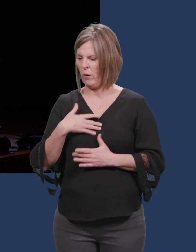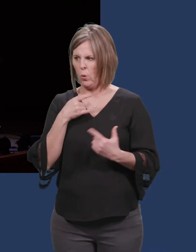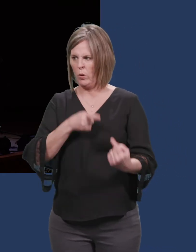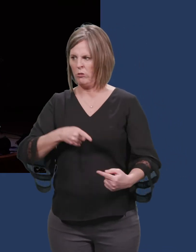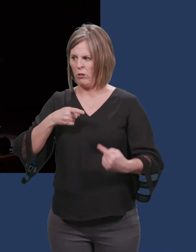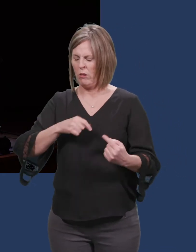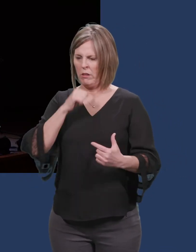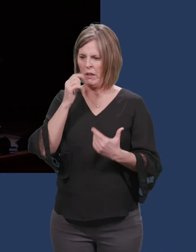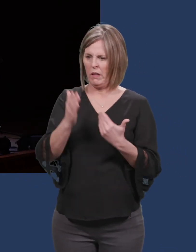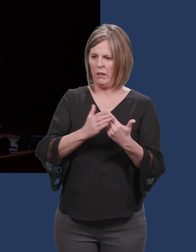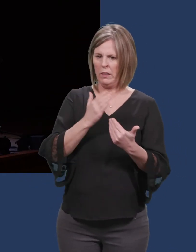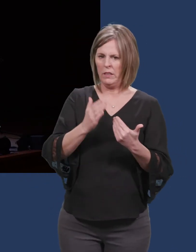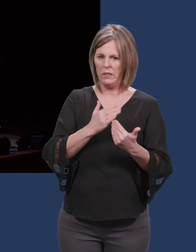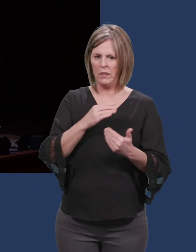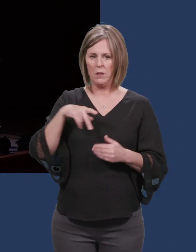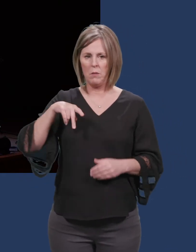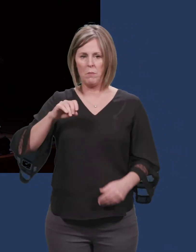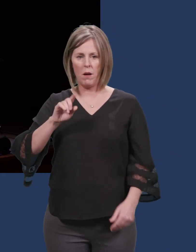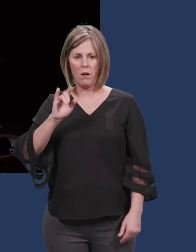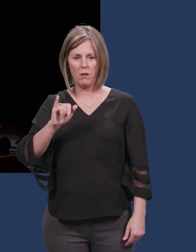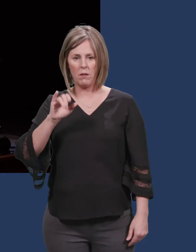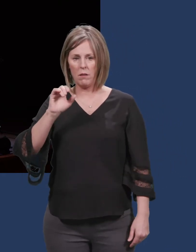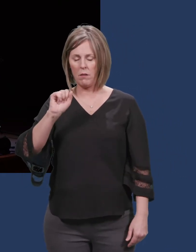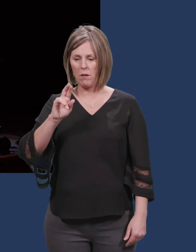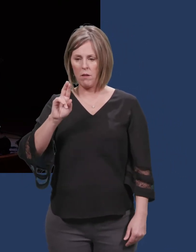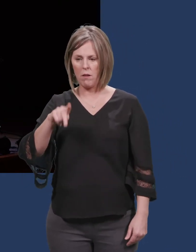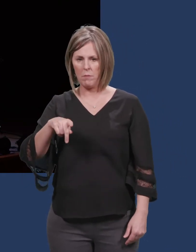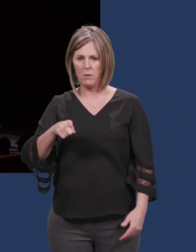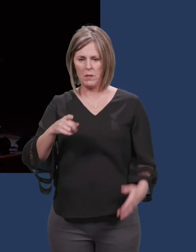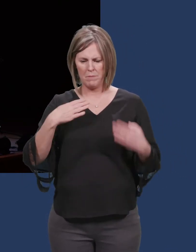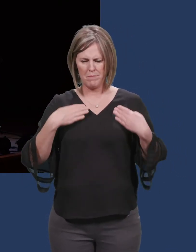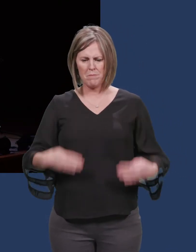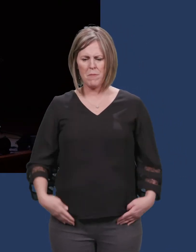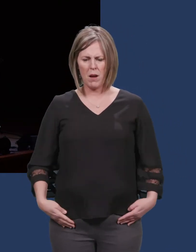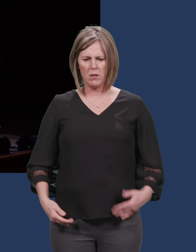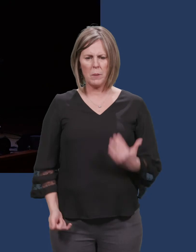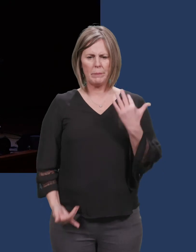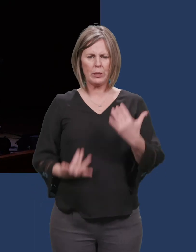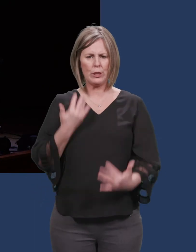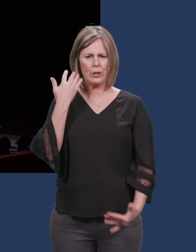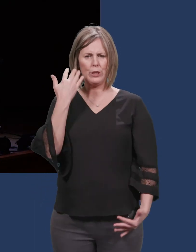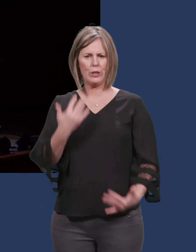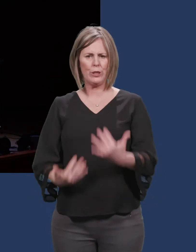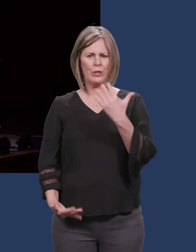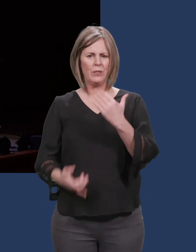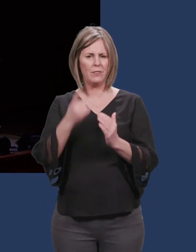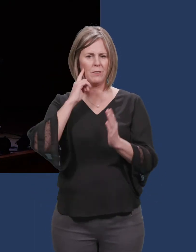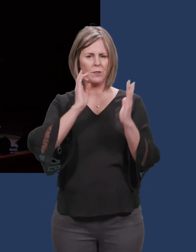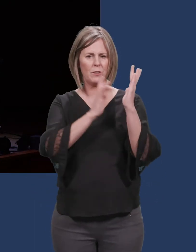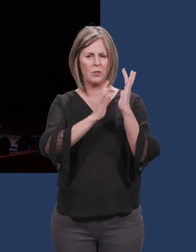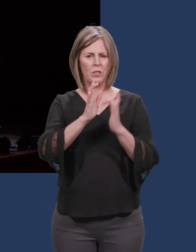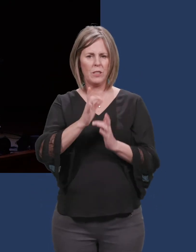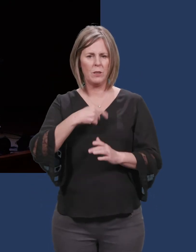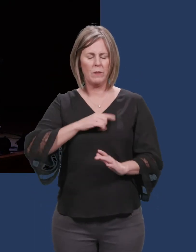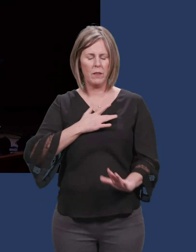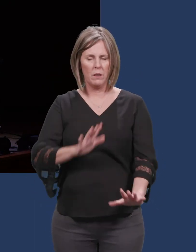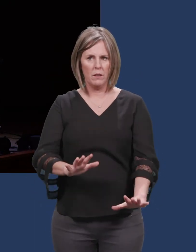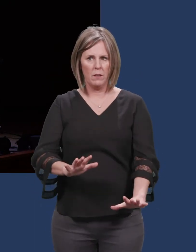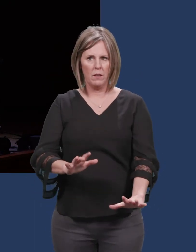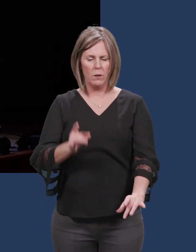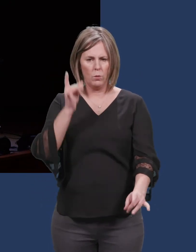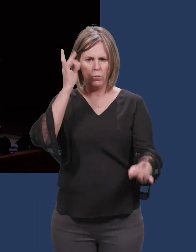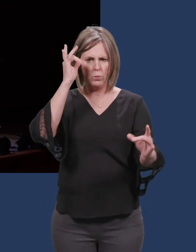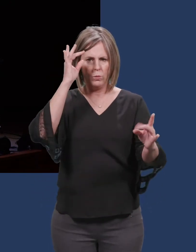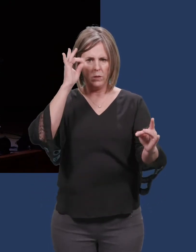to God. Polycarp was burned alive. We shudder at the thought of a painful death. But as great